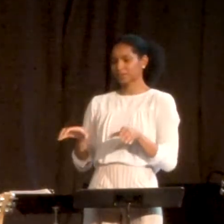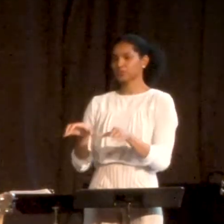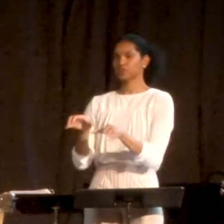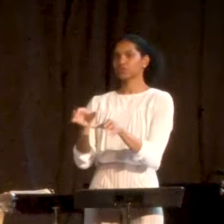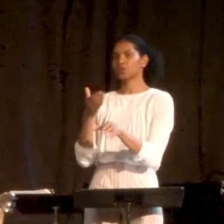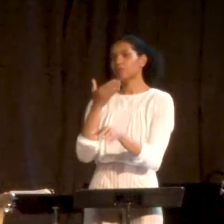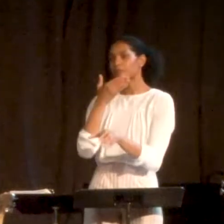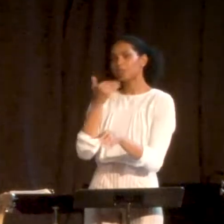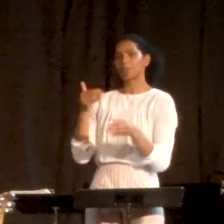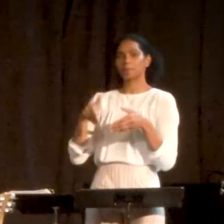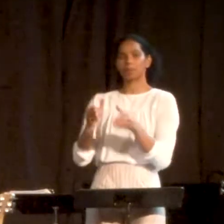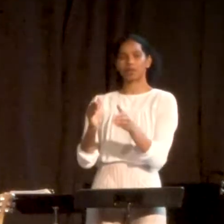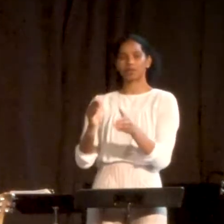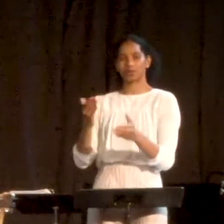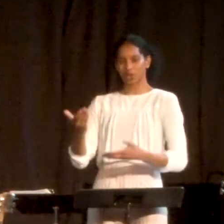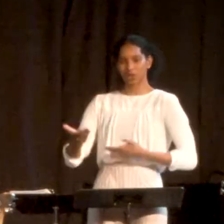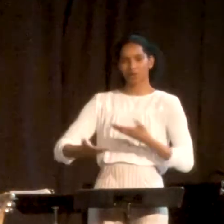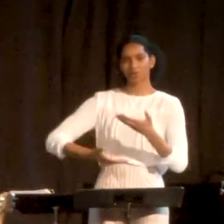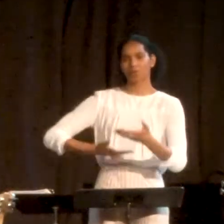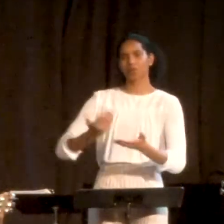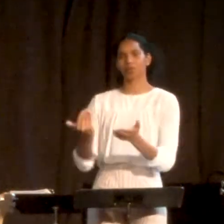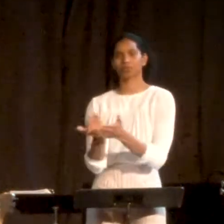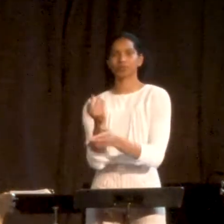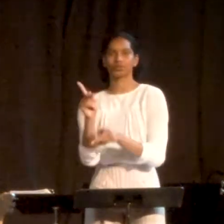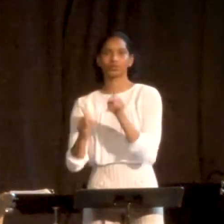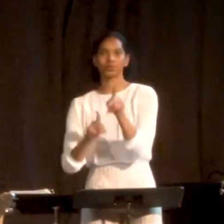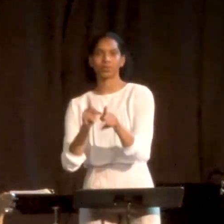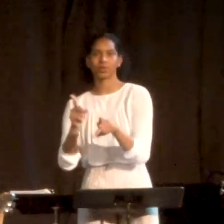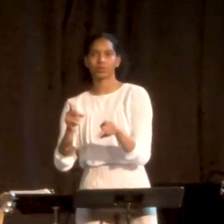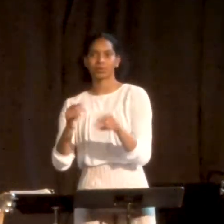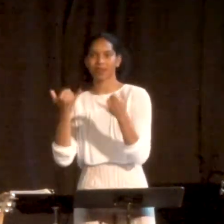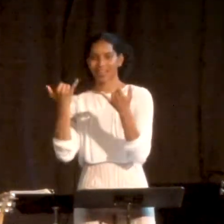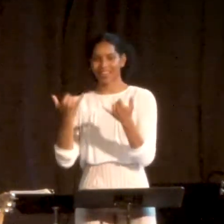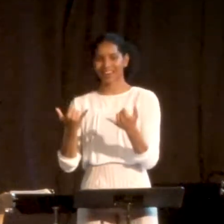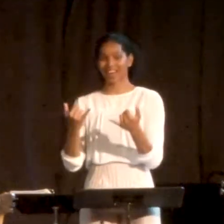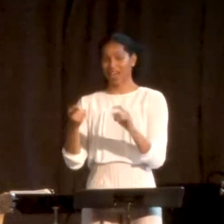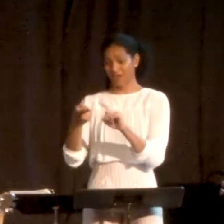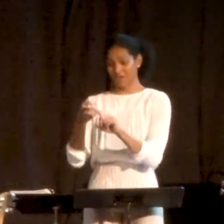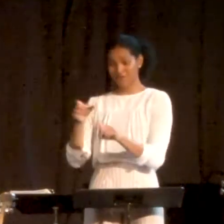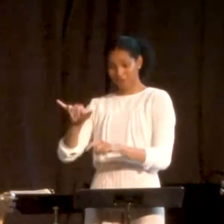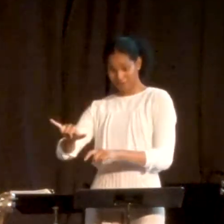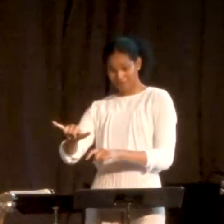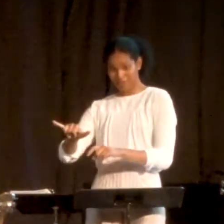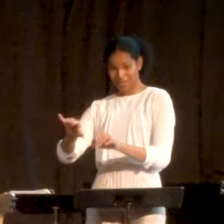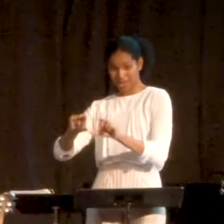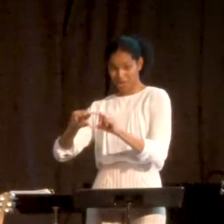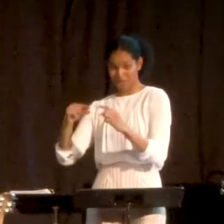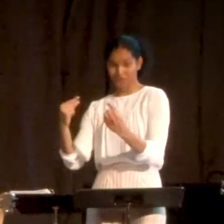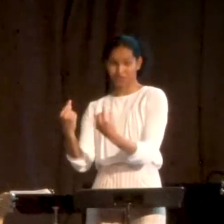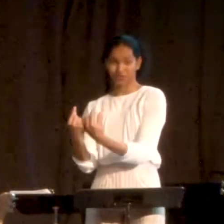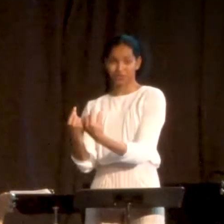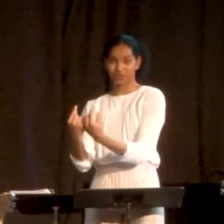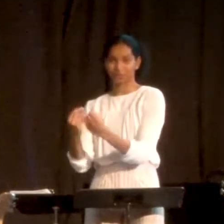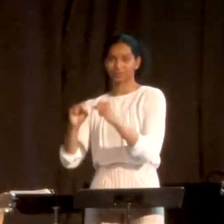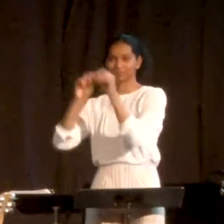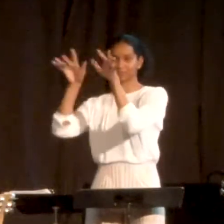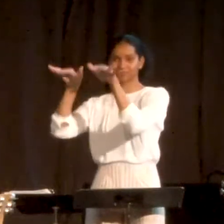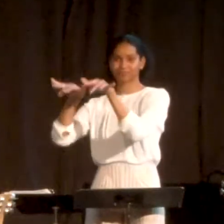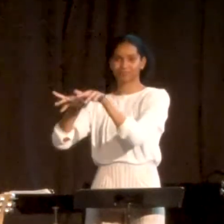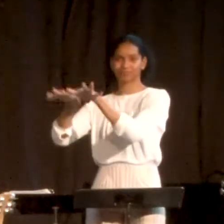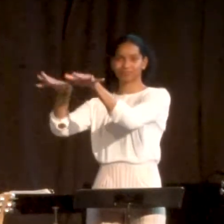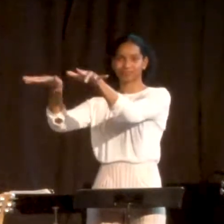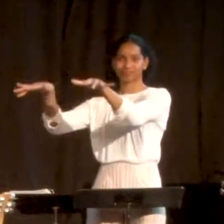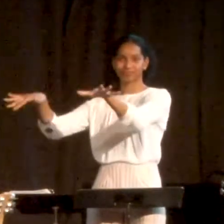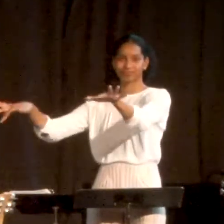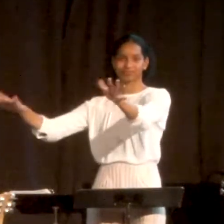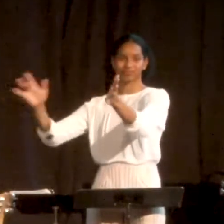They spread across the Greek-speaking world. And new congregations began